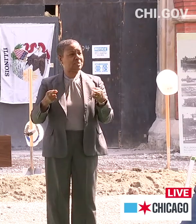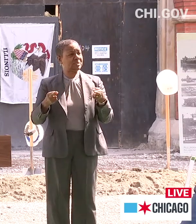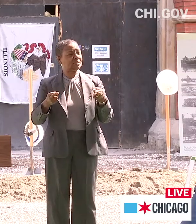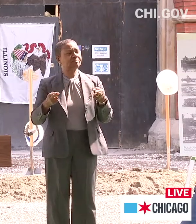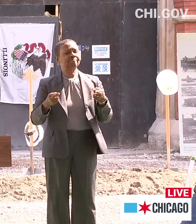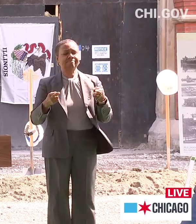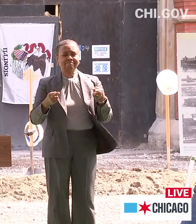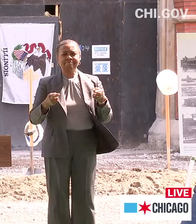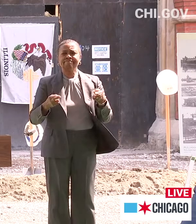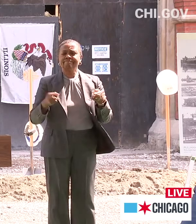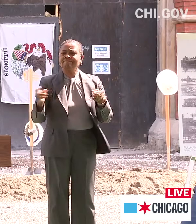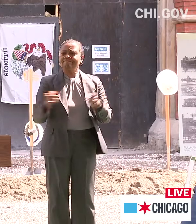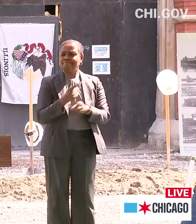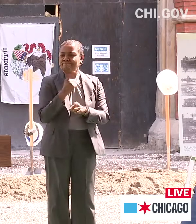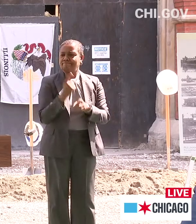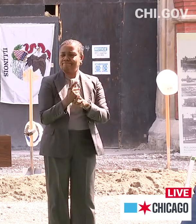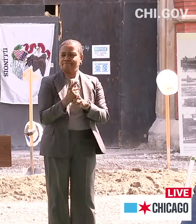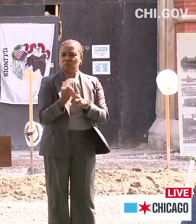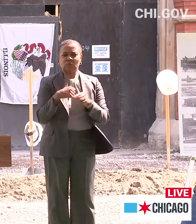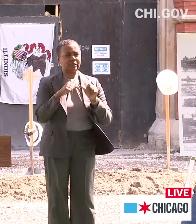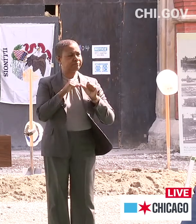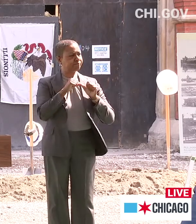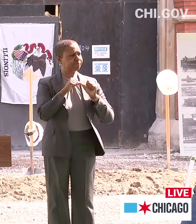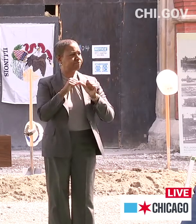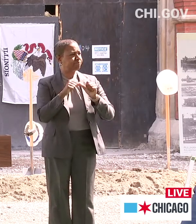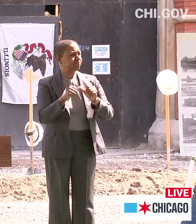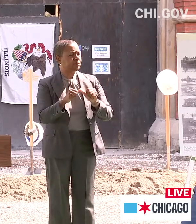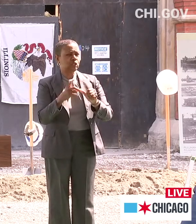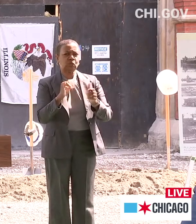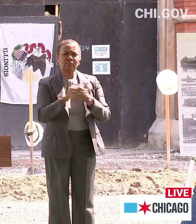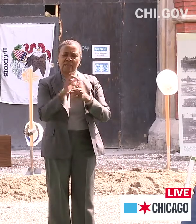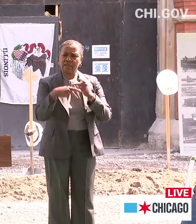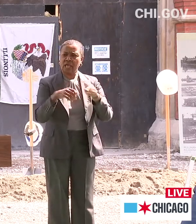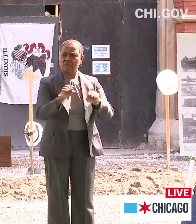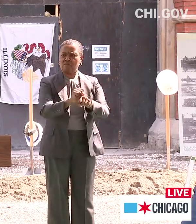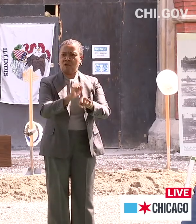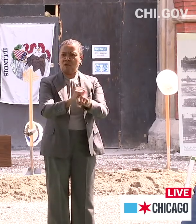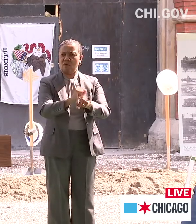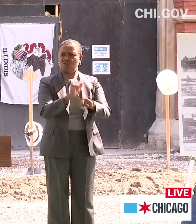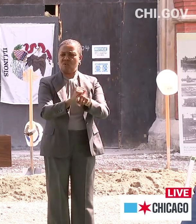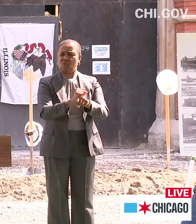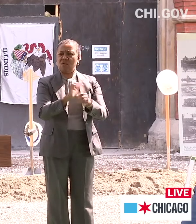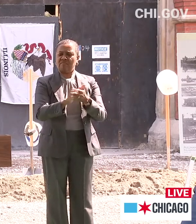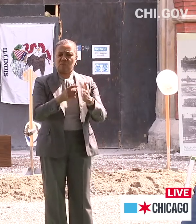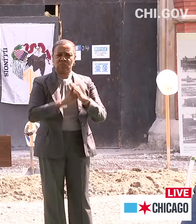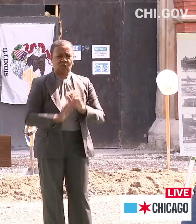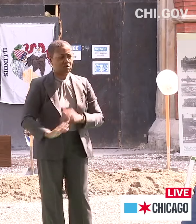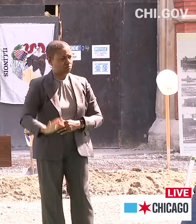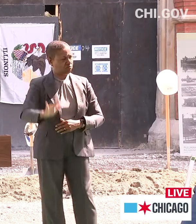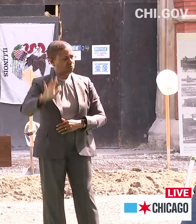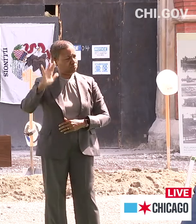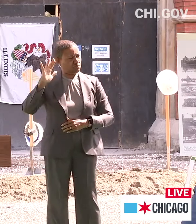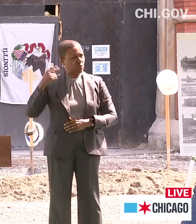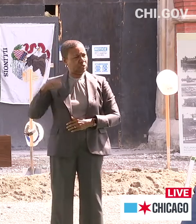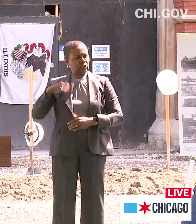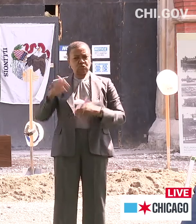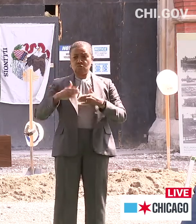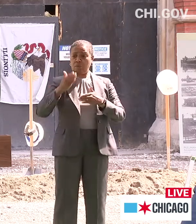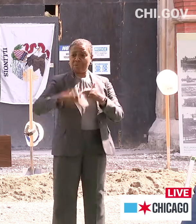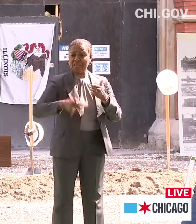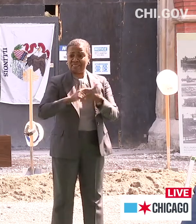it seems appropriate that we continue to do the work that those started for us to complete.